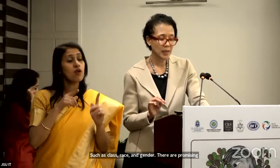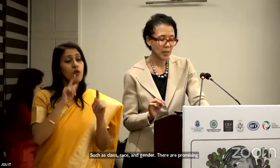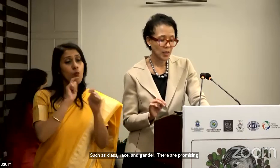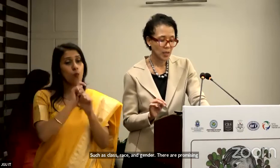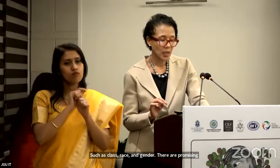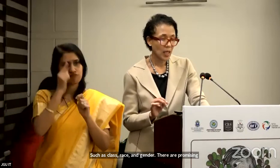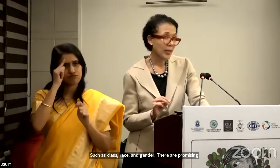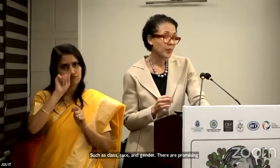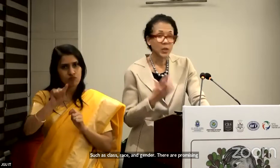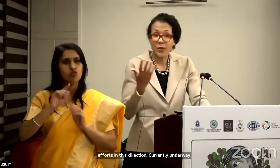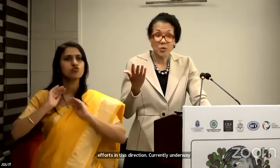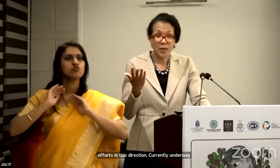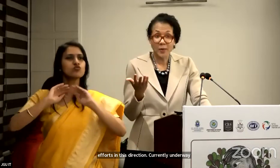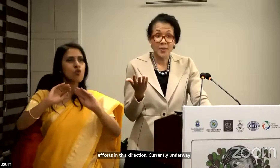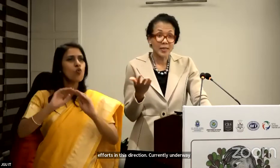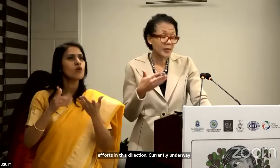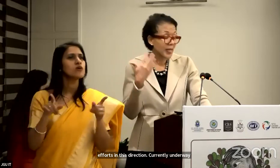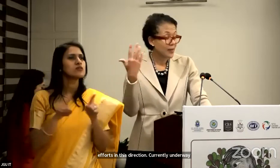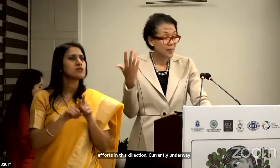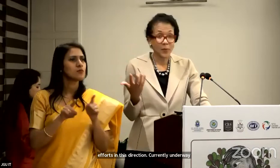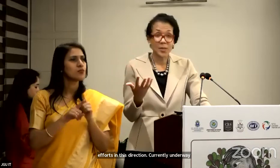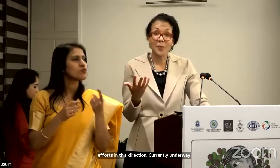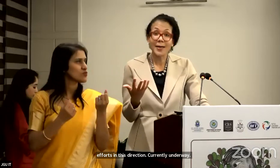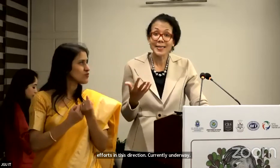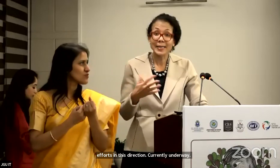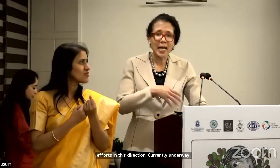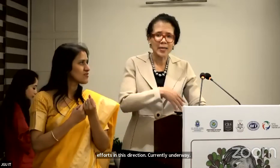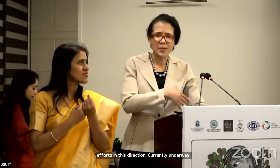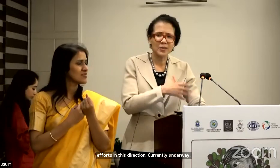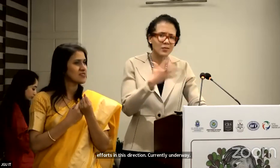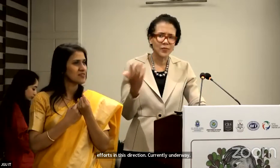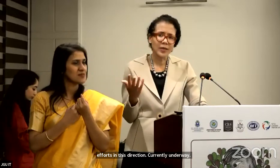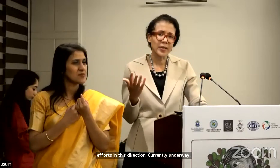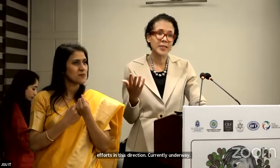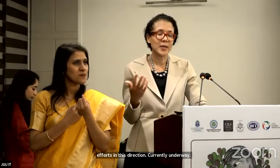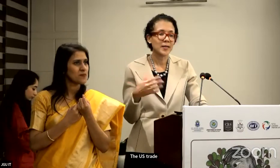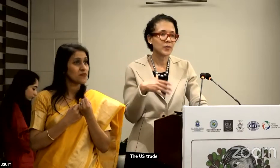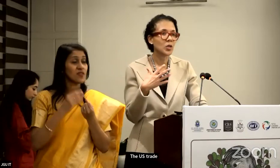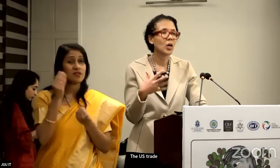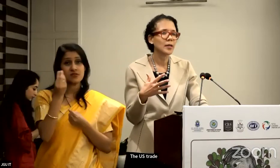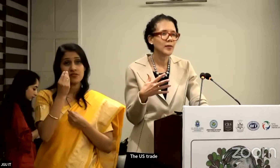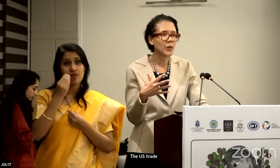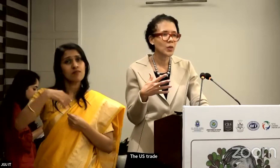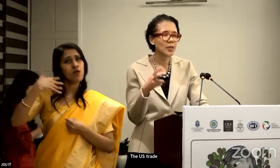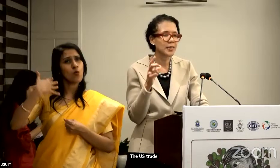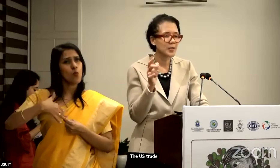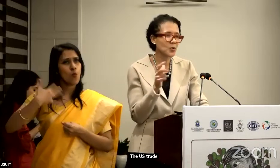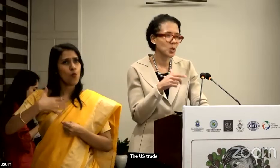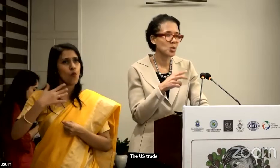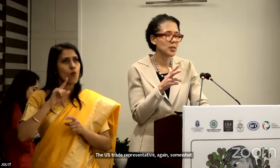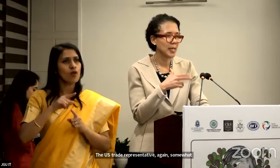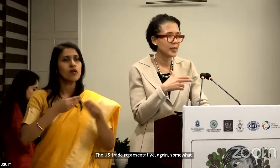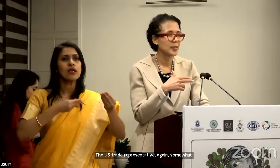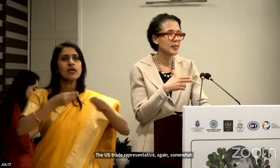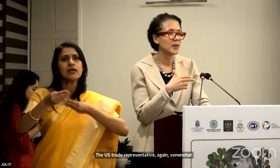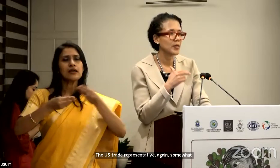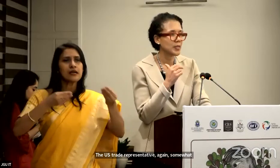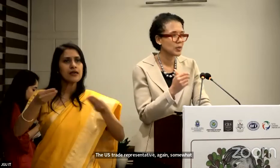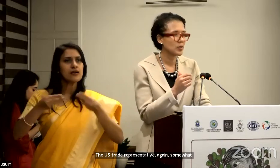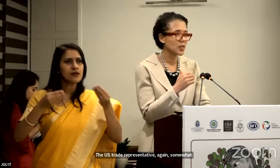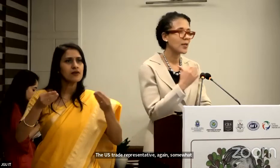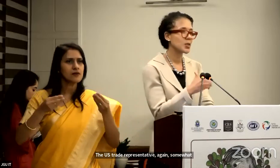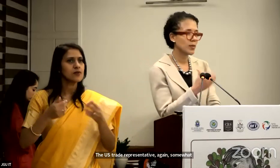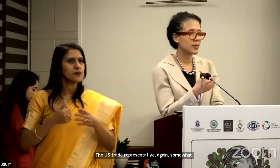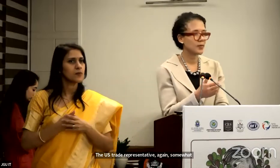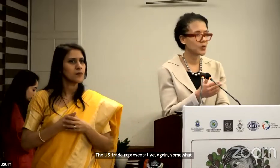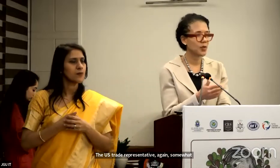underway. The US Trade Representative, again, somewhat surprisingly, has been very expansive in calling for distributional analysis of